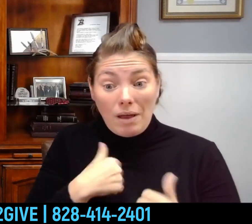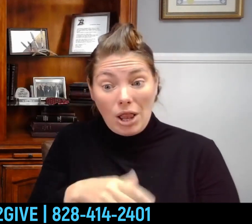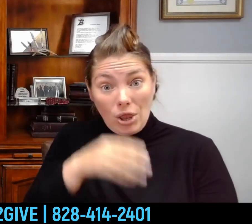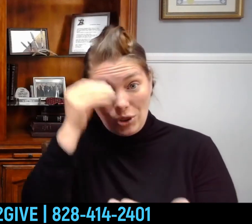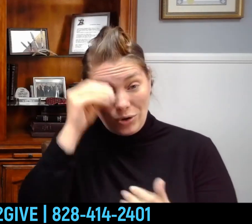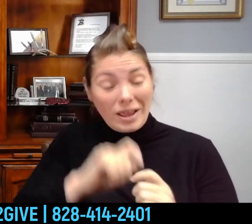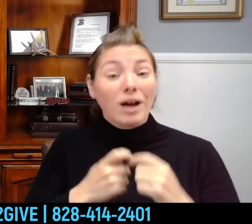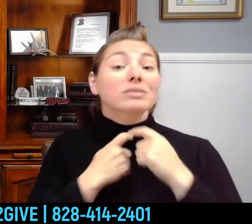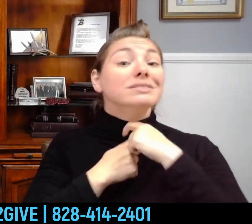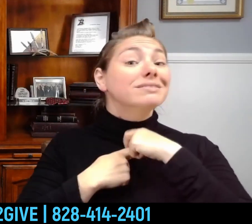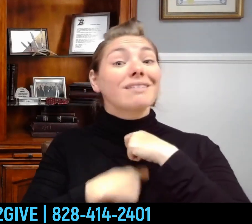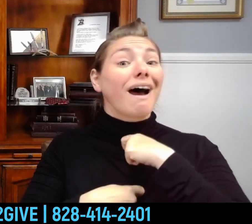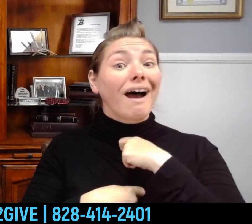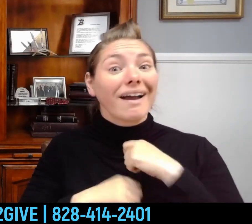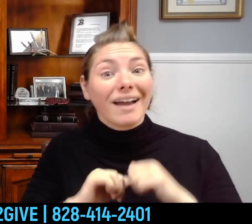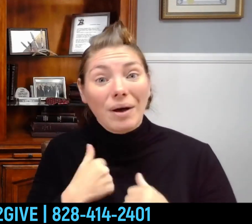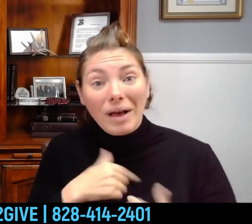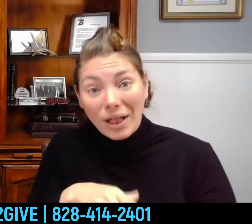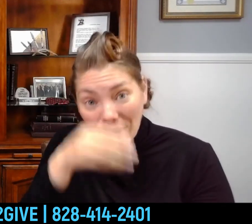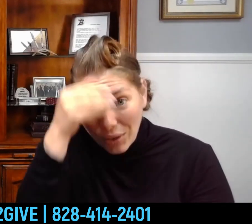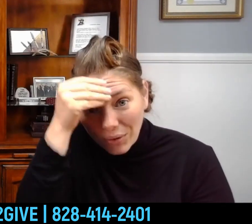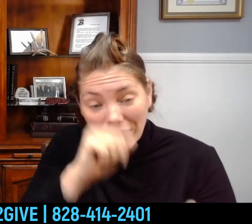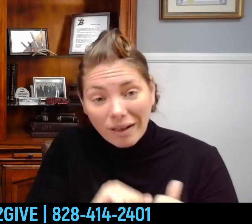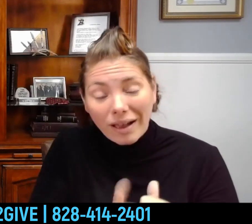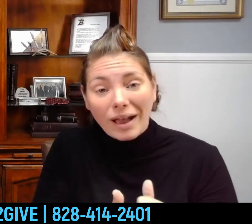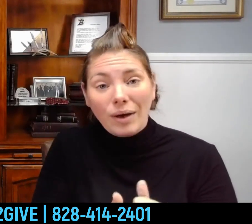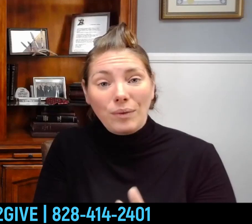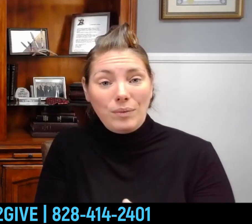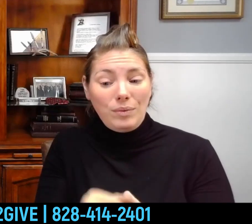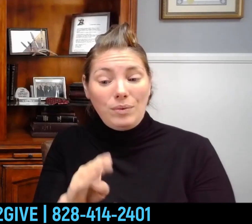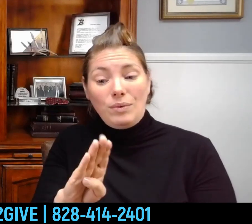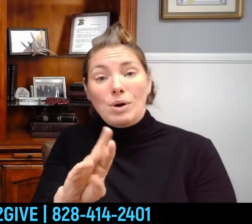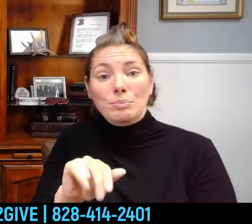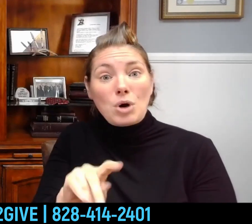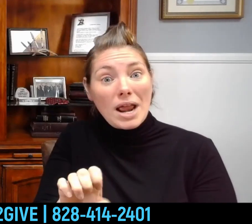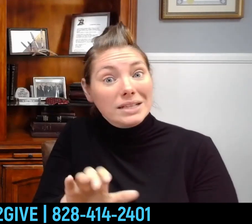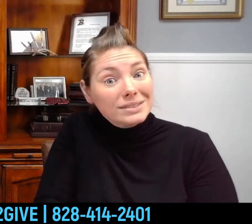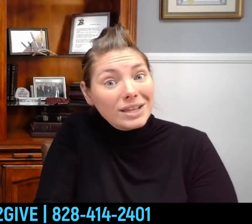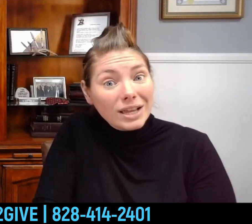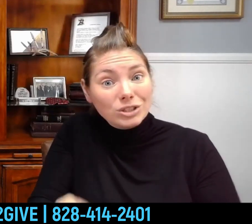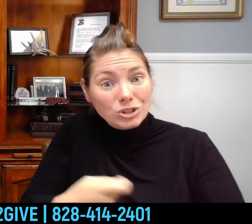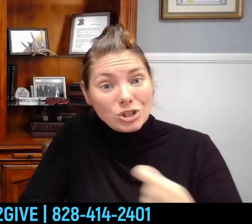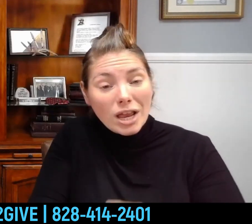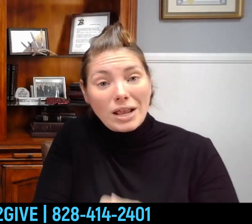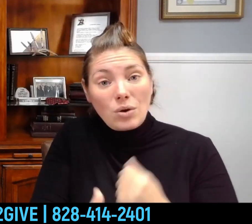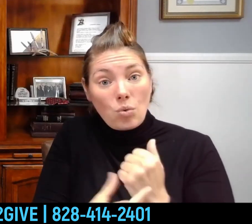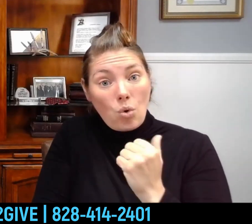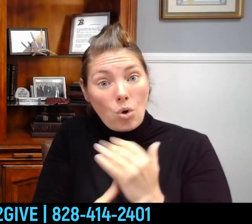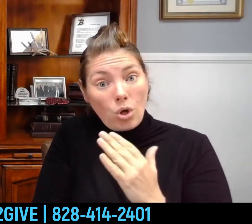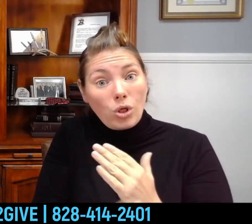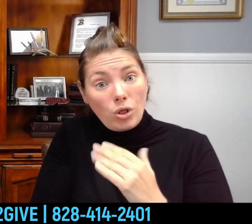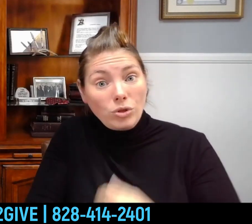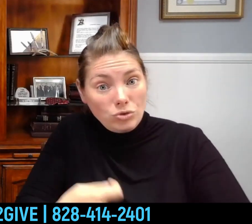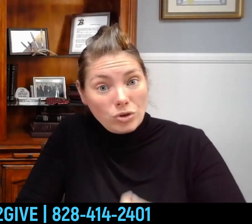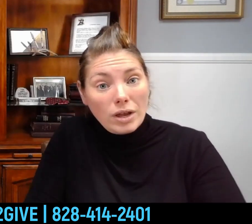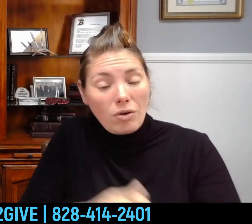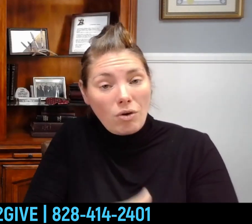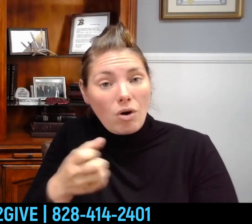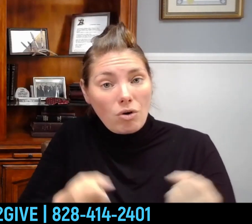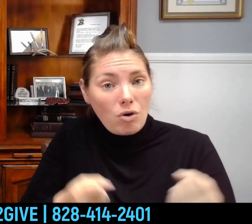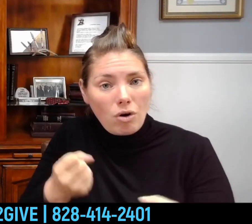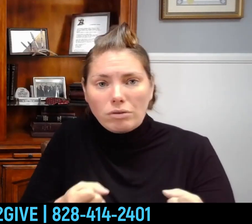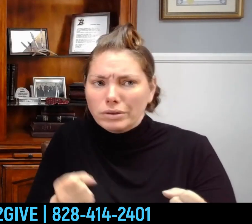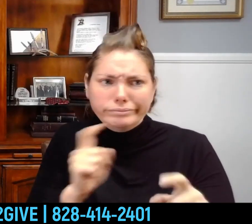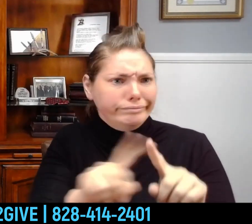to tie a tie. That's how I've learned how to change brakes and change the oil on my car. And there's